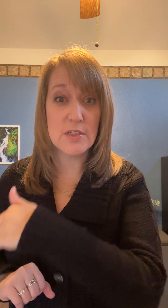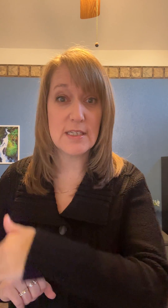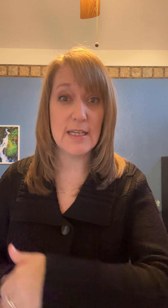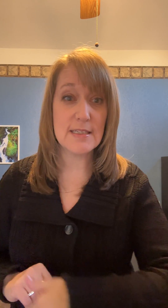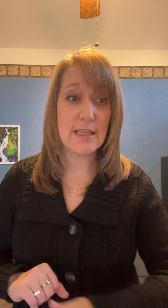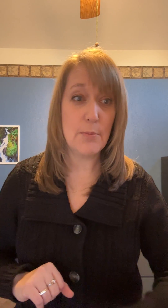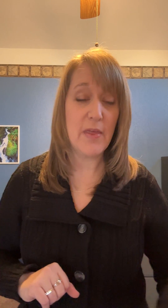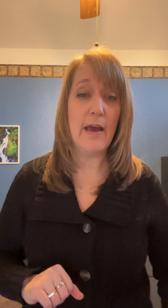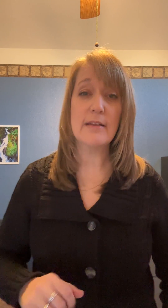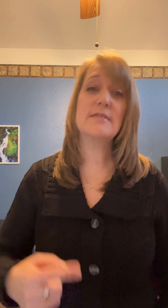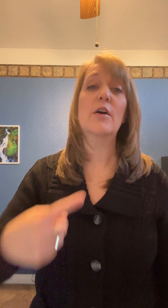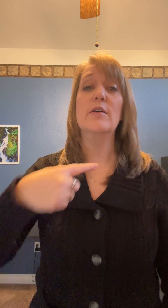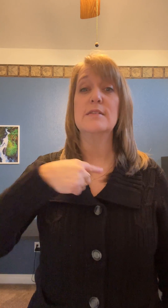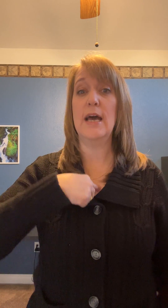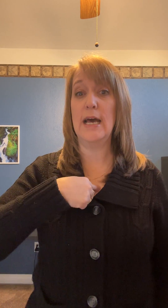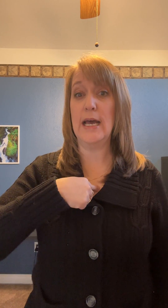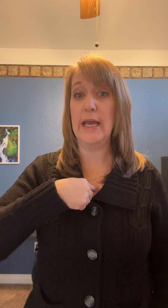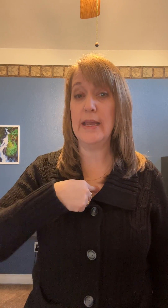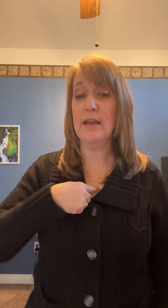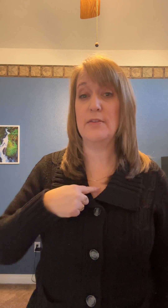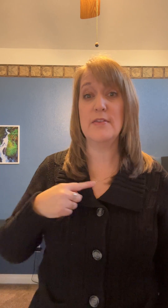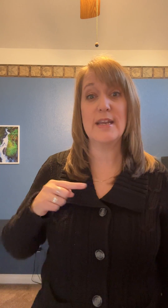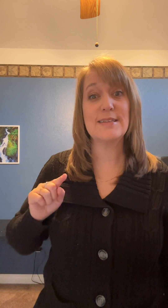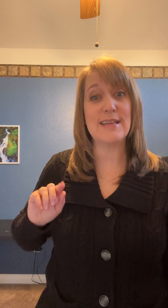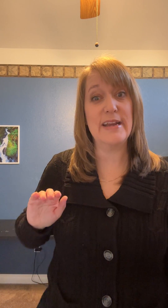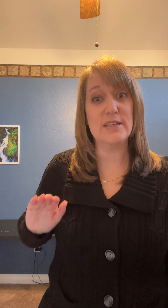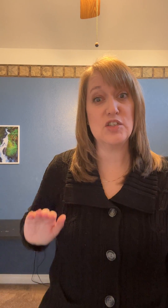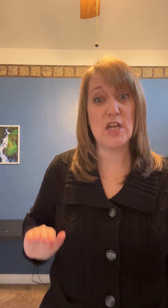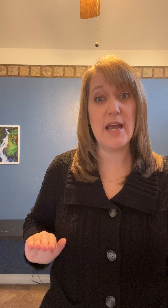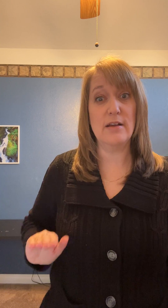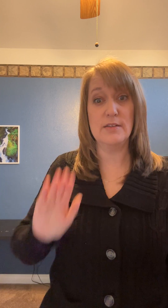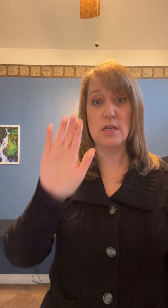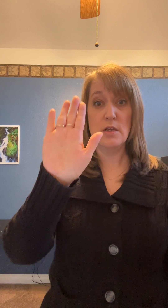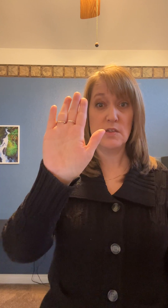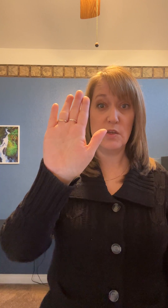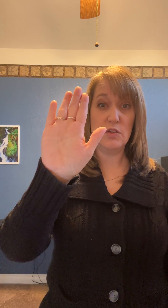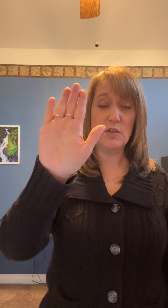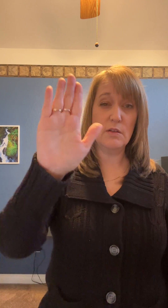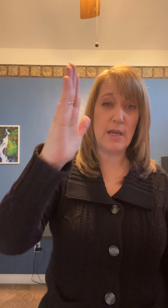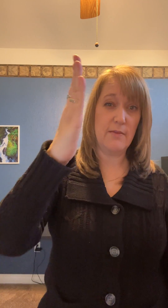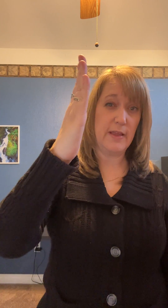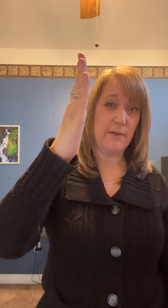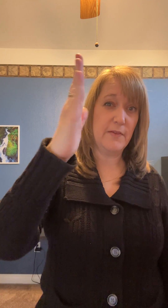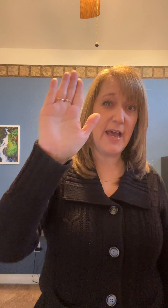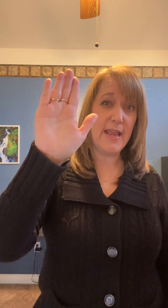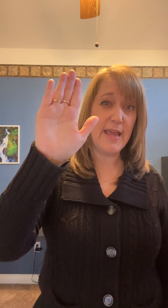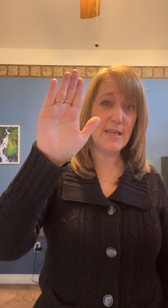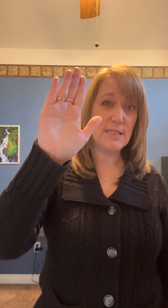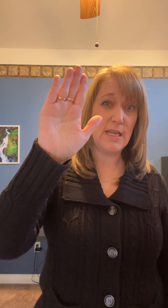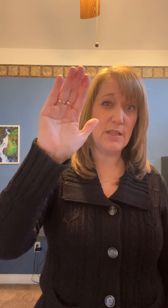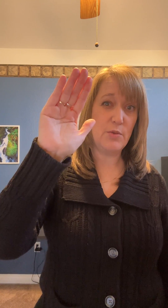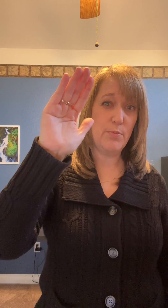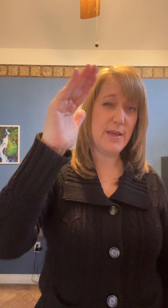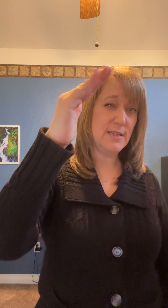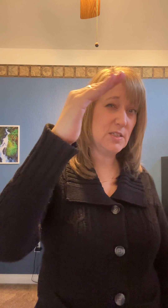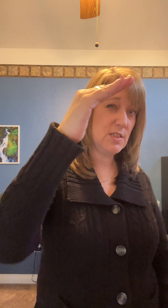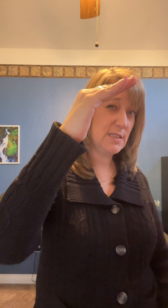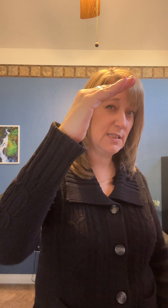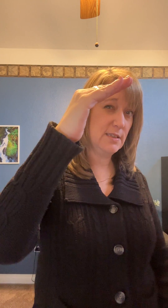gonna skip that. So it's I, and then the next sign is child. So you do kind of like a flat hand, and then you bend it just a little